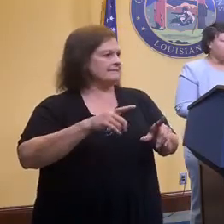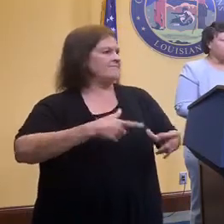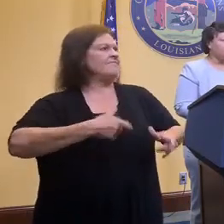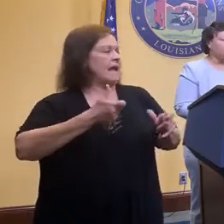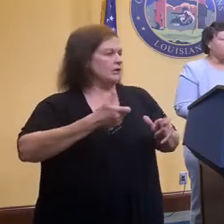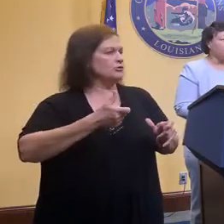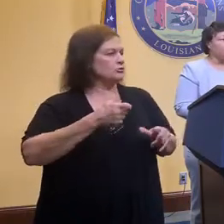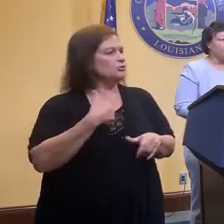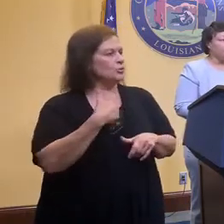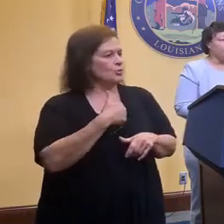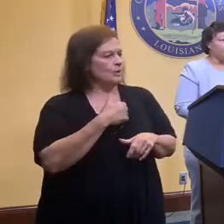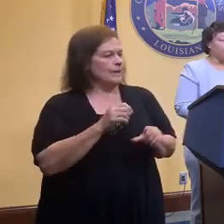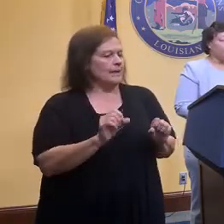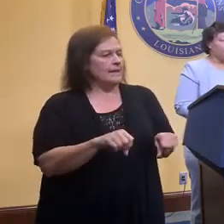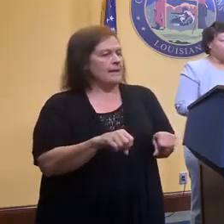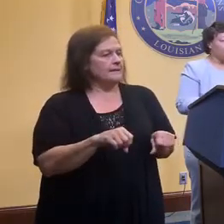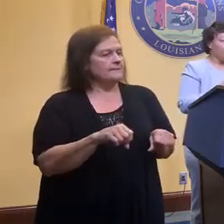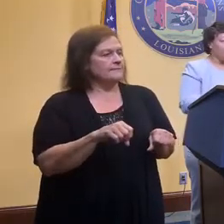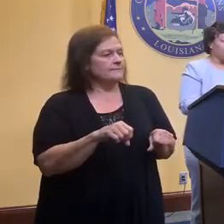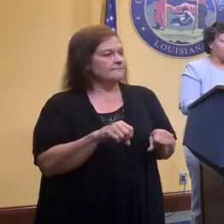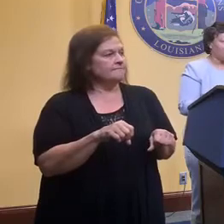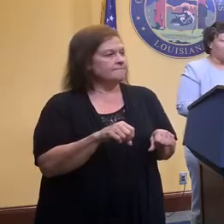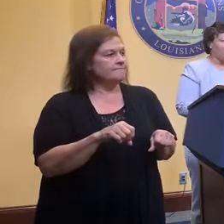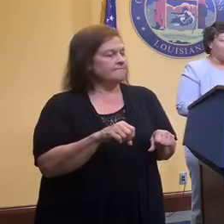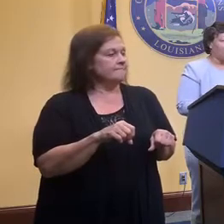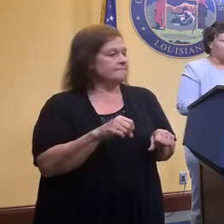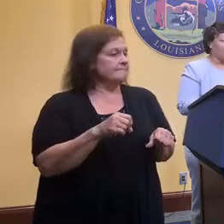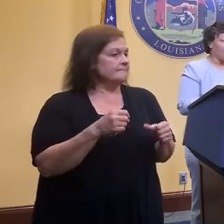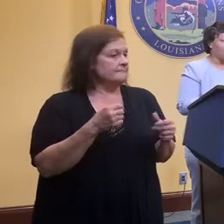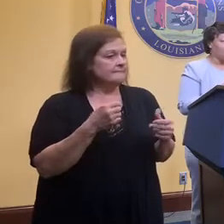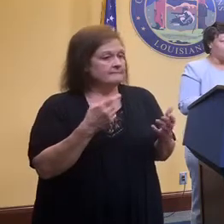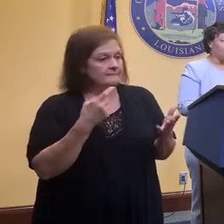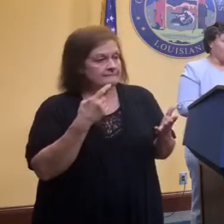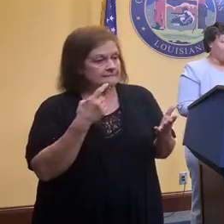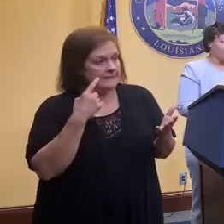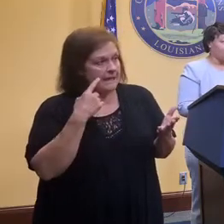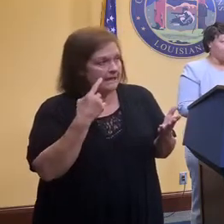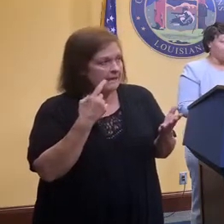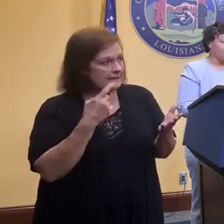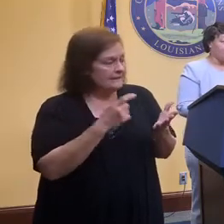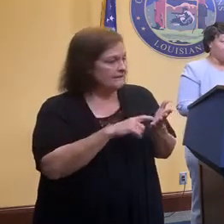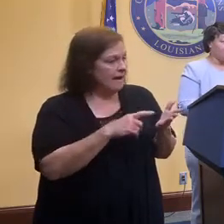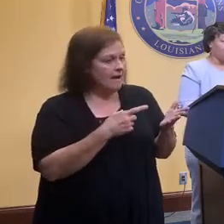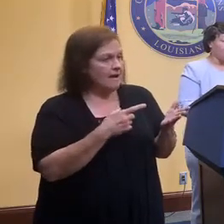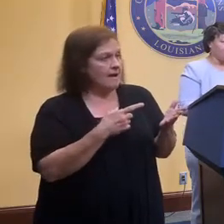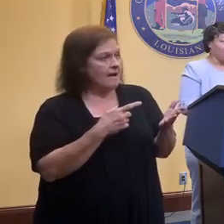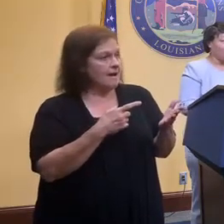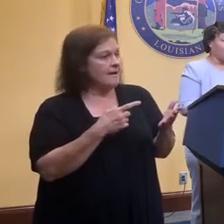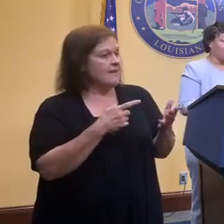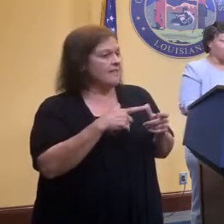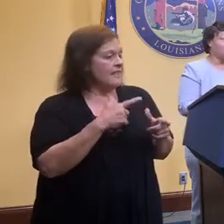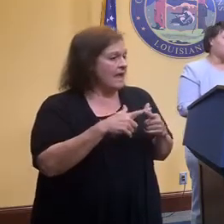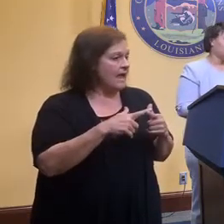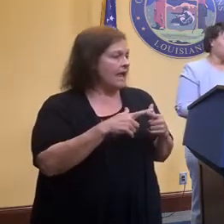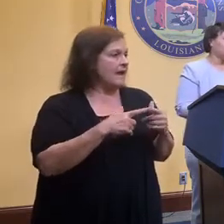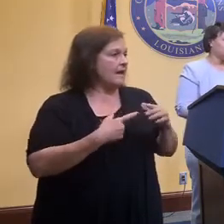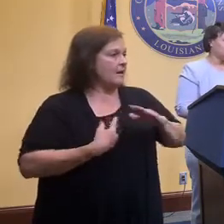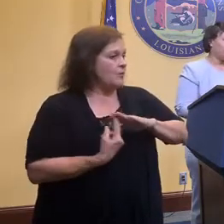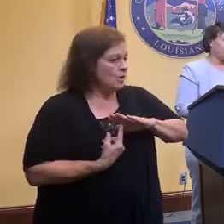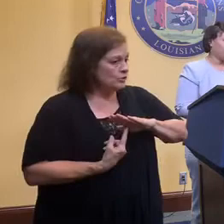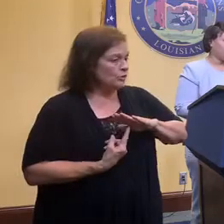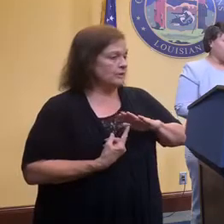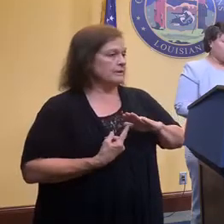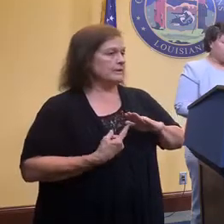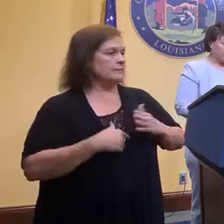pace so that we can, identify, isolate, quarantine, and prevent going into community